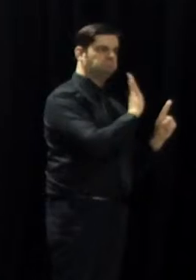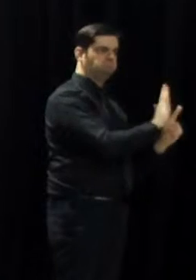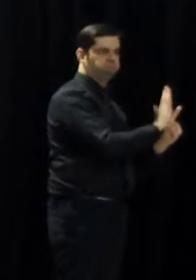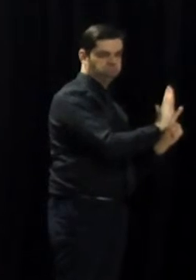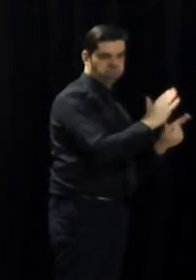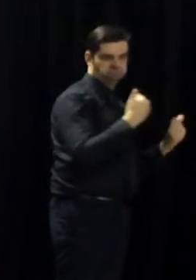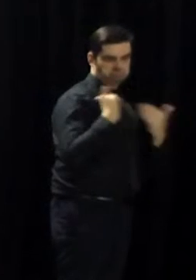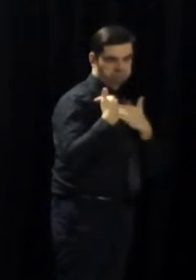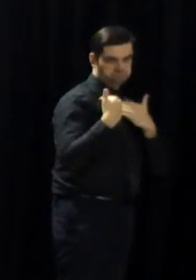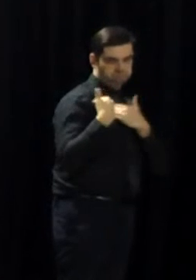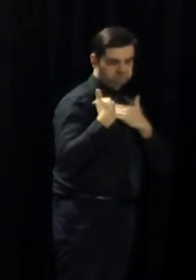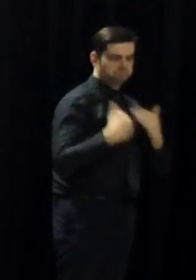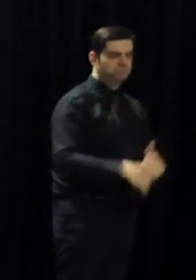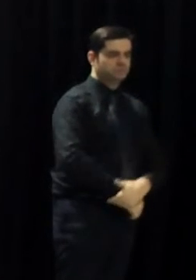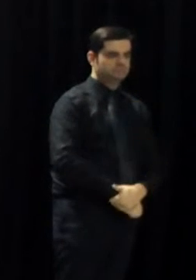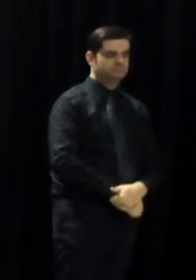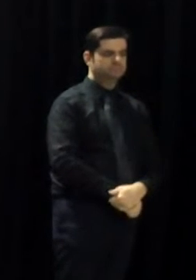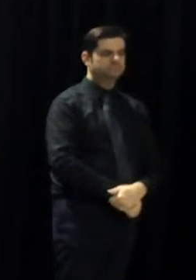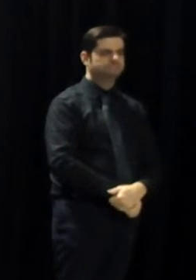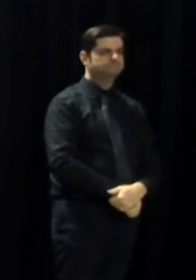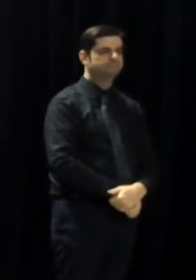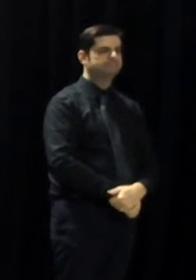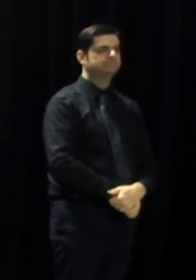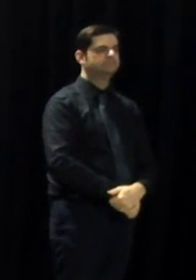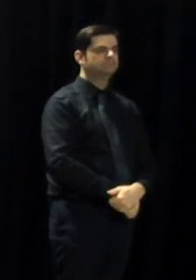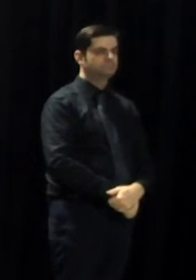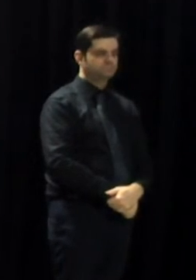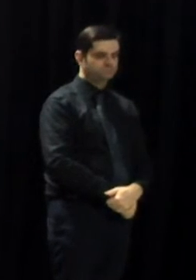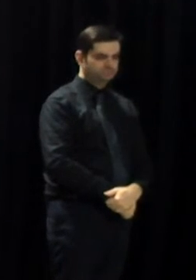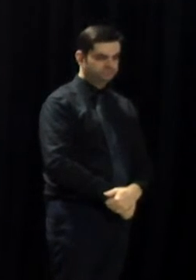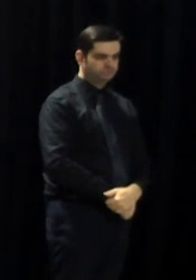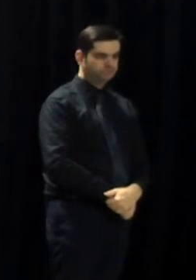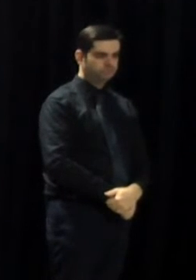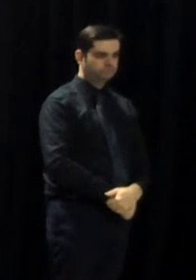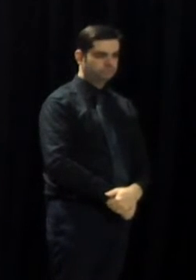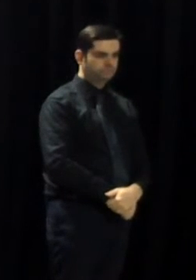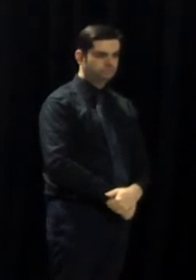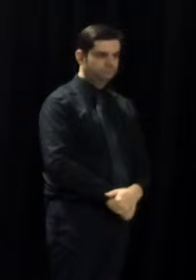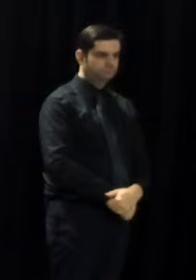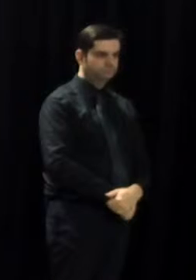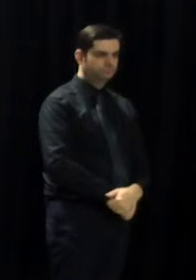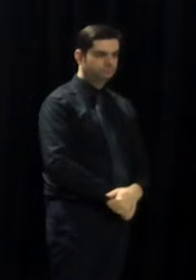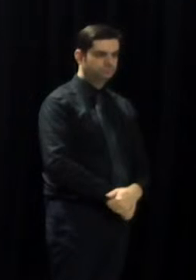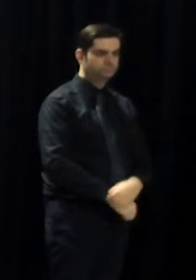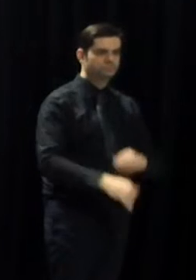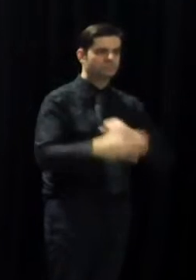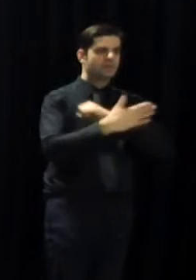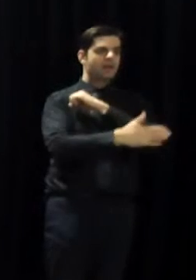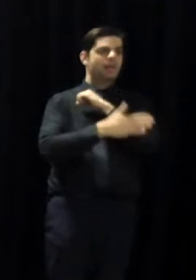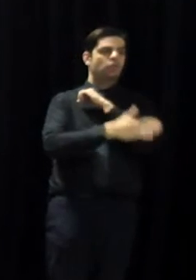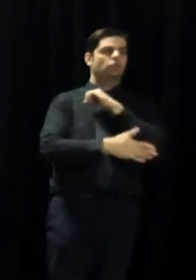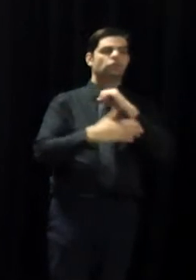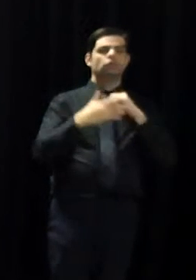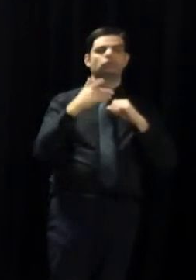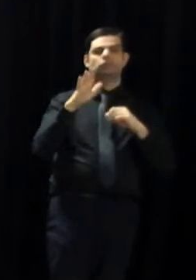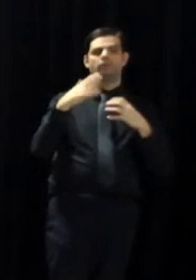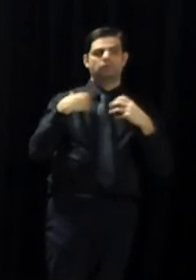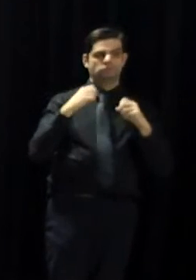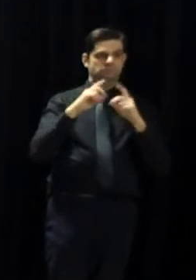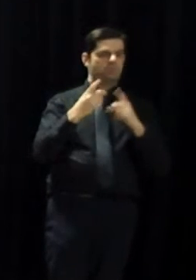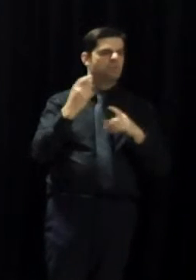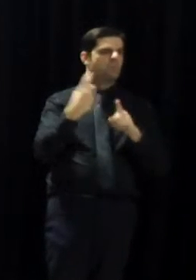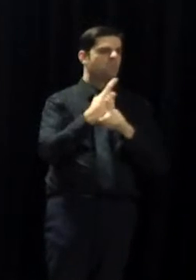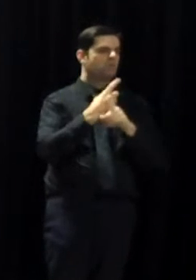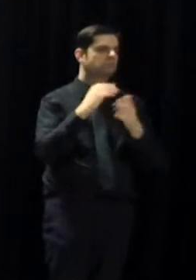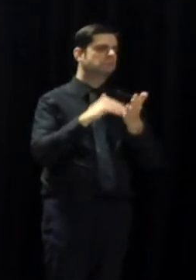health departments, and then your primary care providers as well. So what the state still needs to solidify,